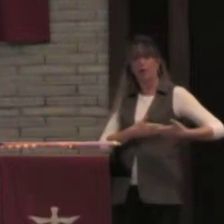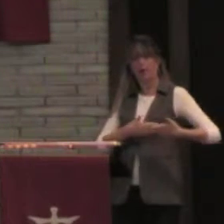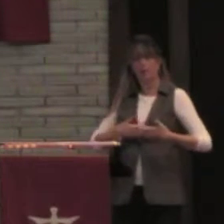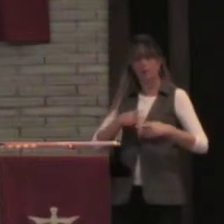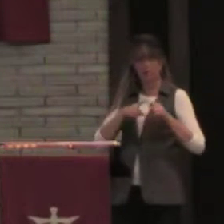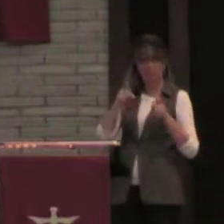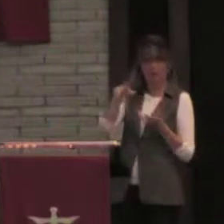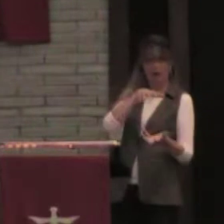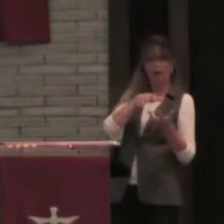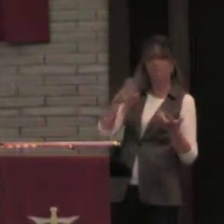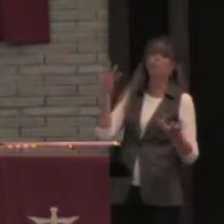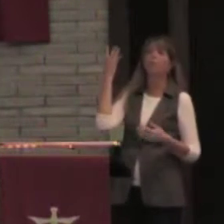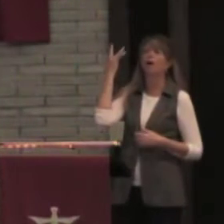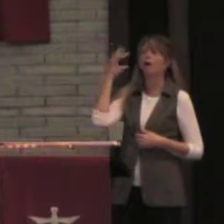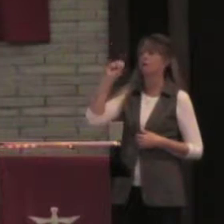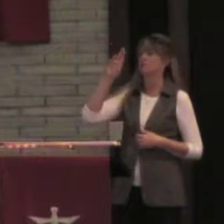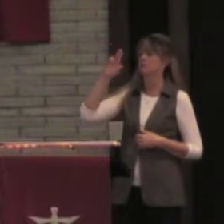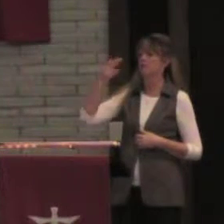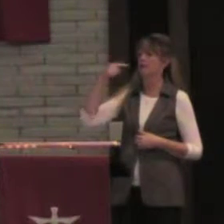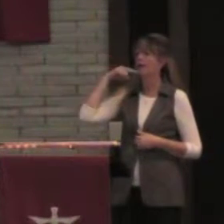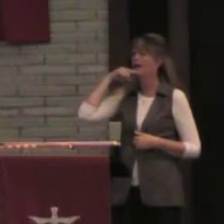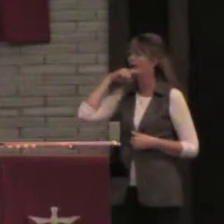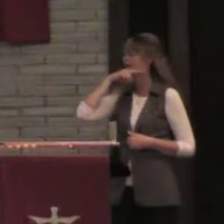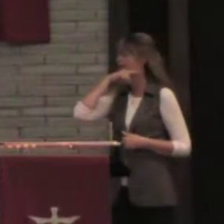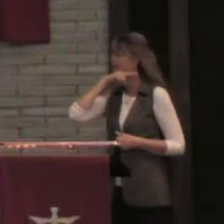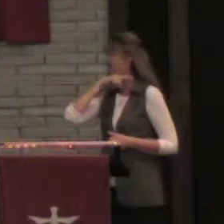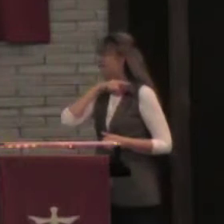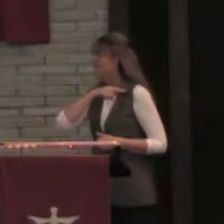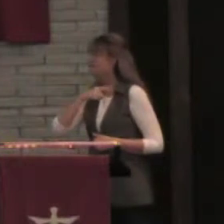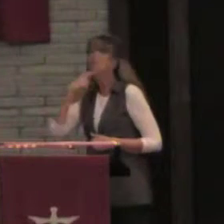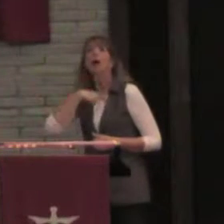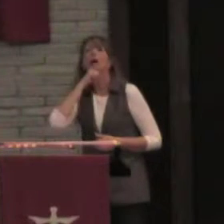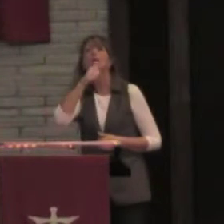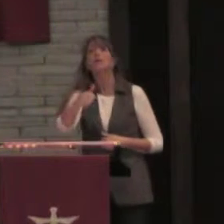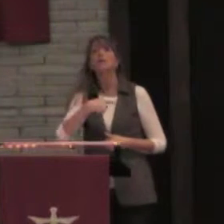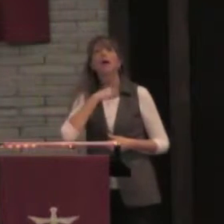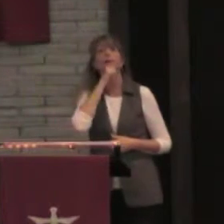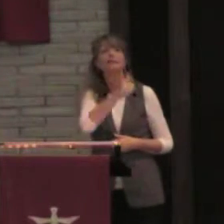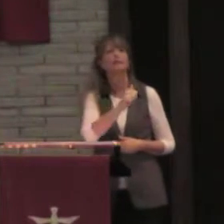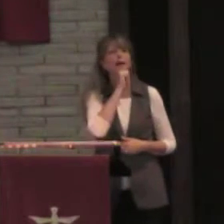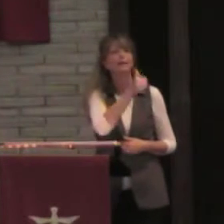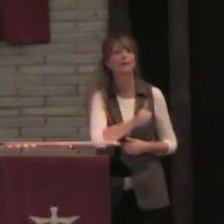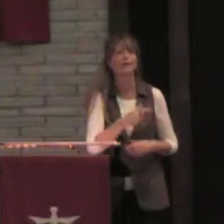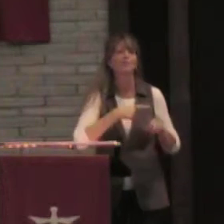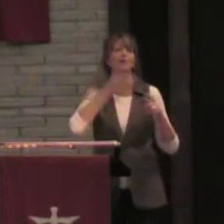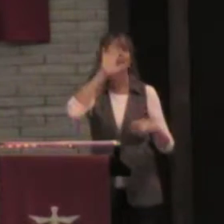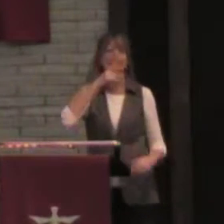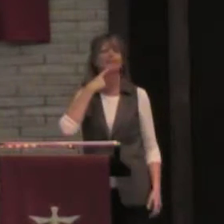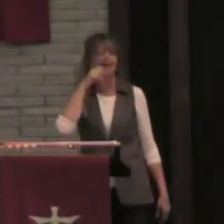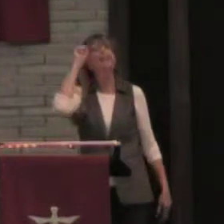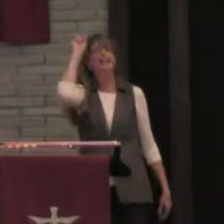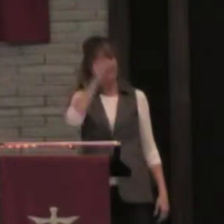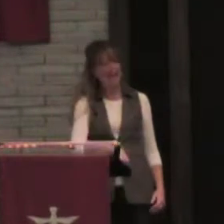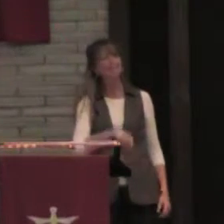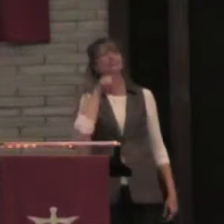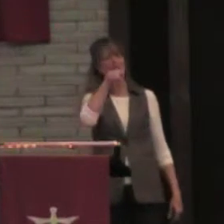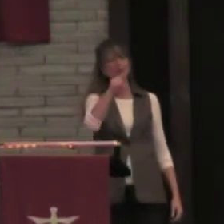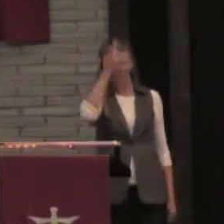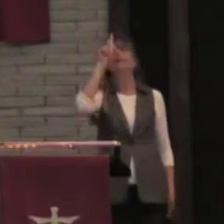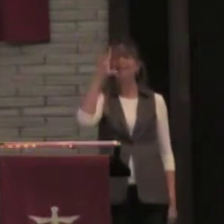pregnant and you will have a baby, but you're laughing. But Sarah lied. She lied to God and she said, I didn't say that. I didn't laugh.